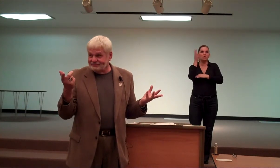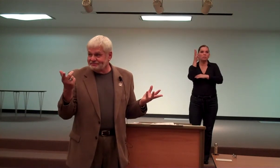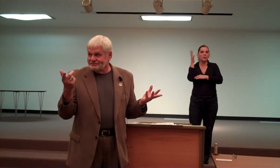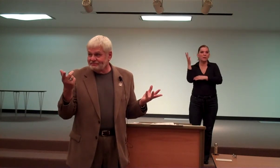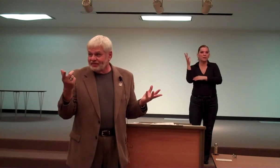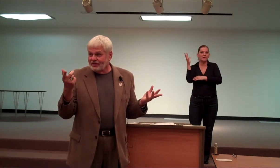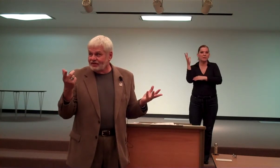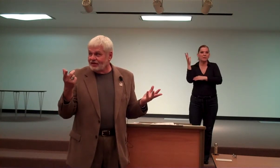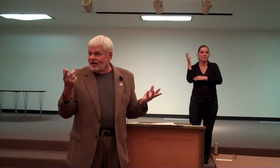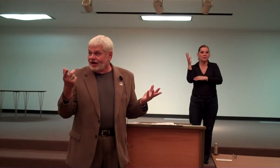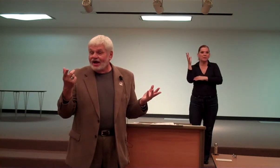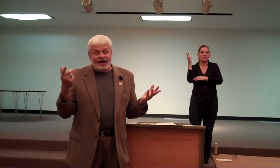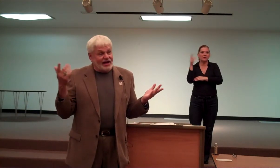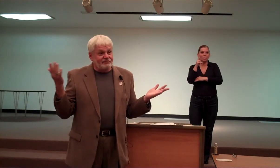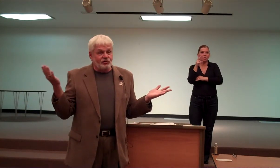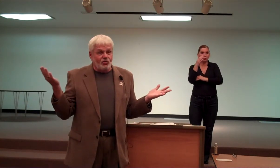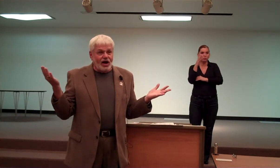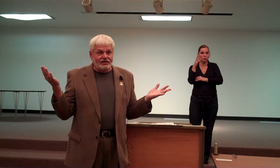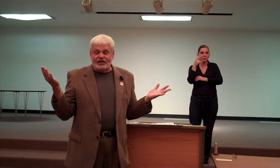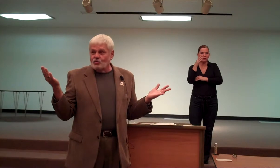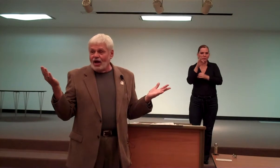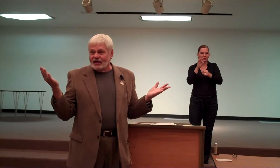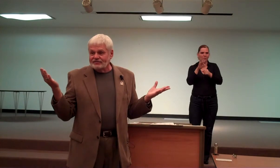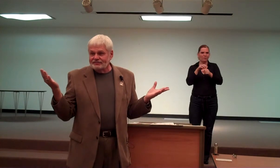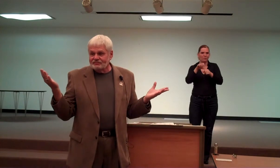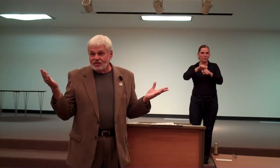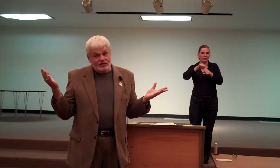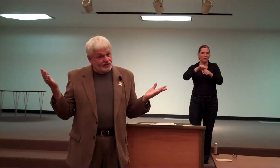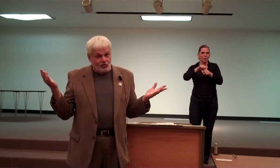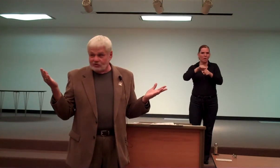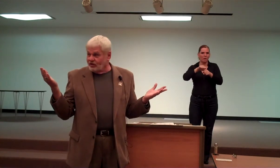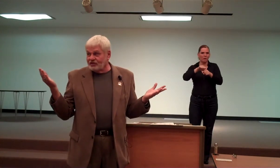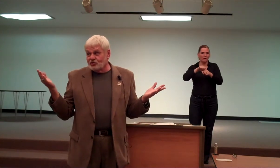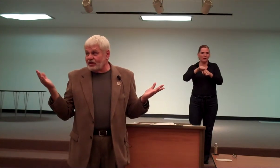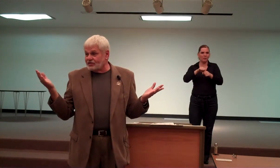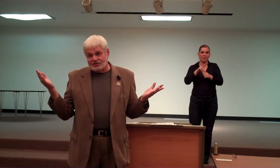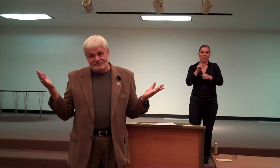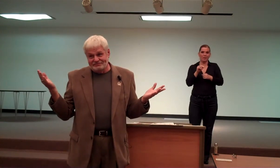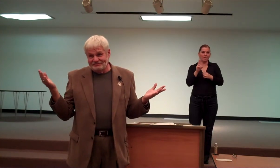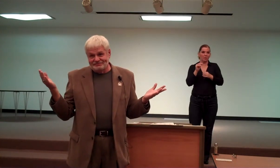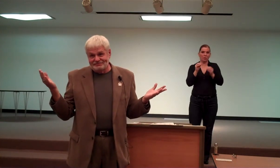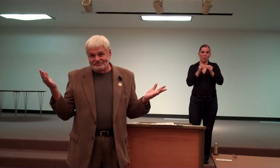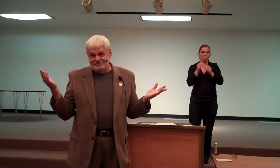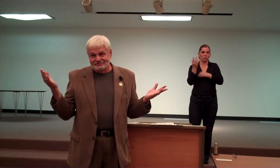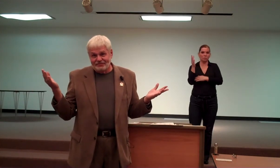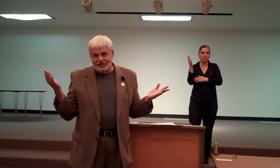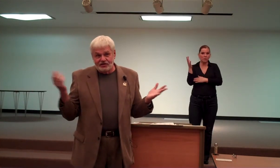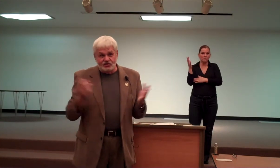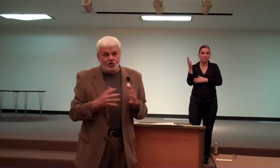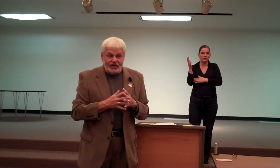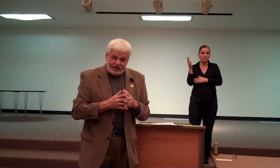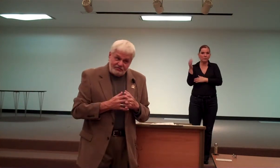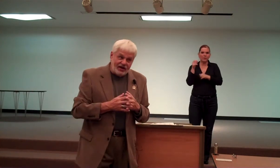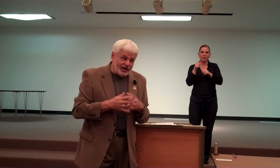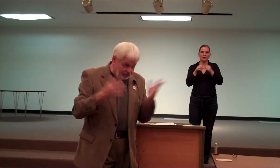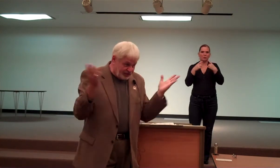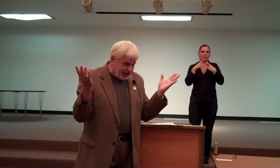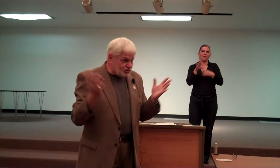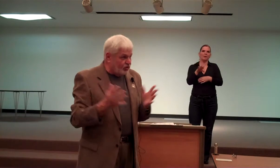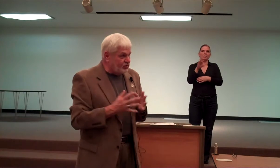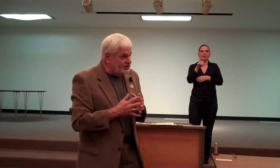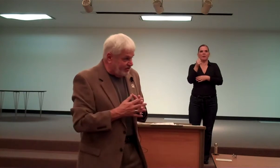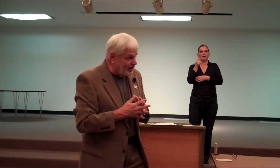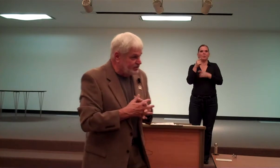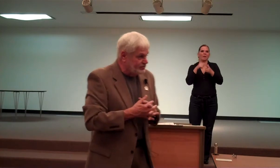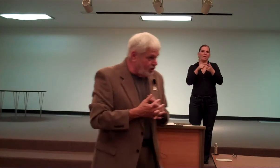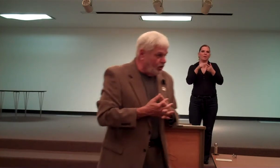Trees. And after a while, guess what? There weren't many trees. So we had to find another one, and